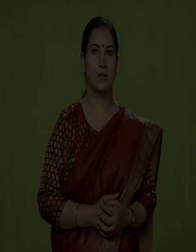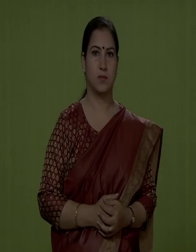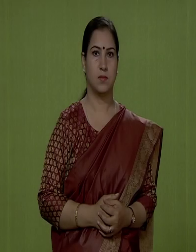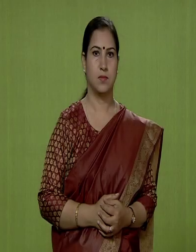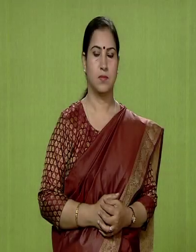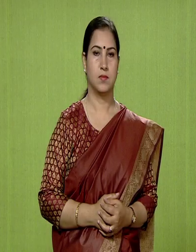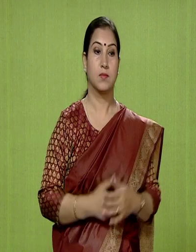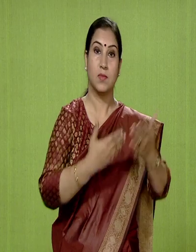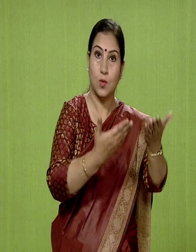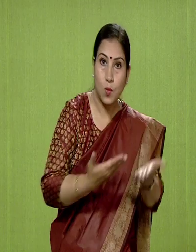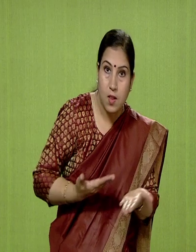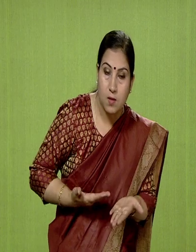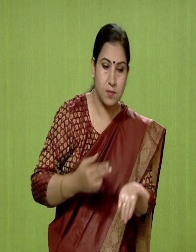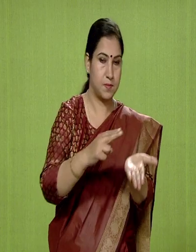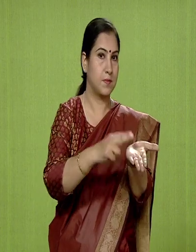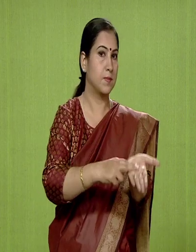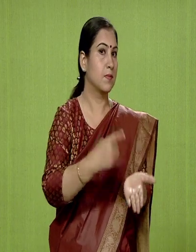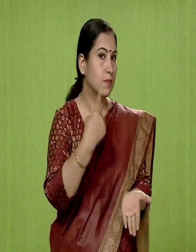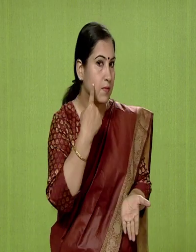Hello, learners. Welcome to NIOS.